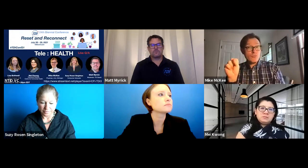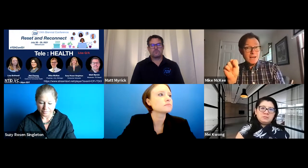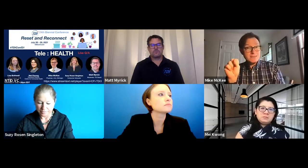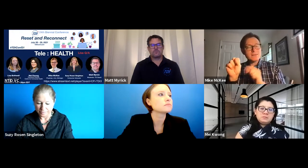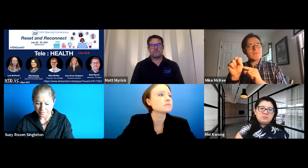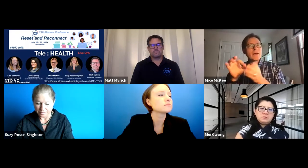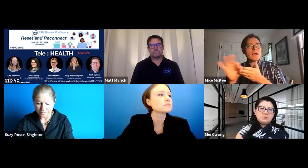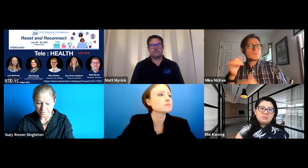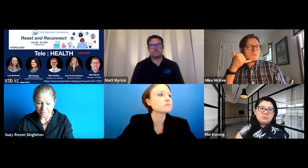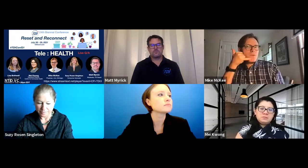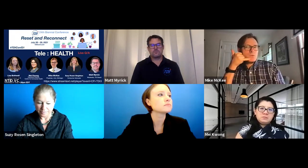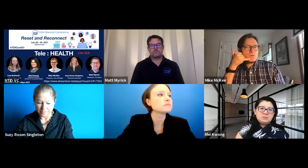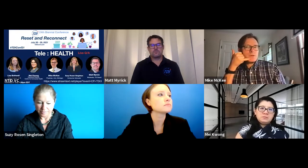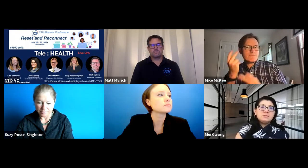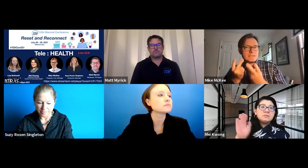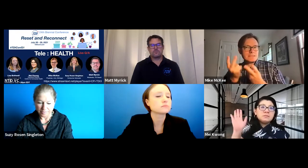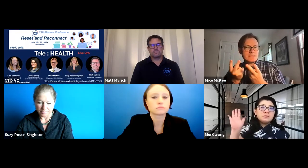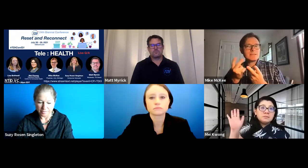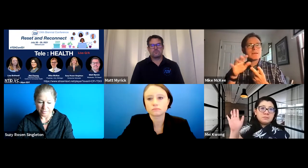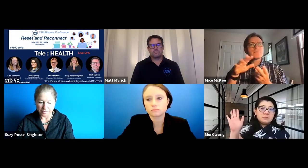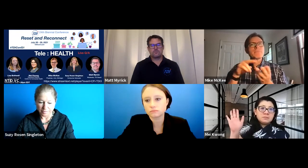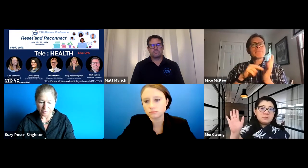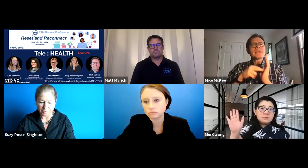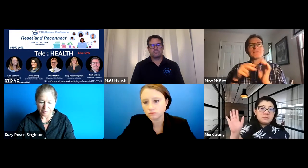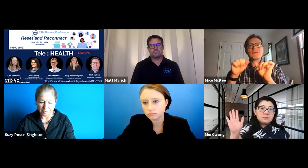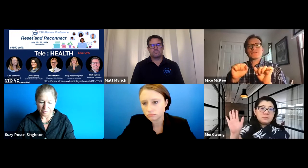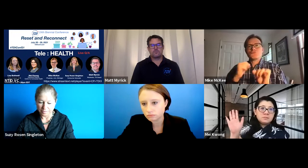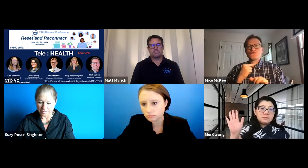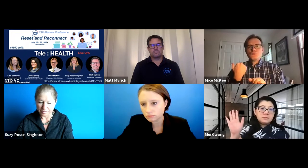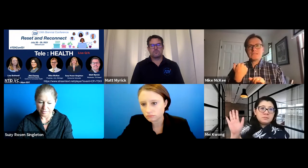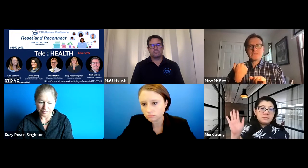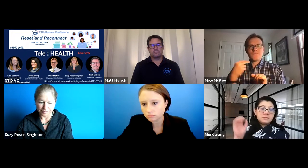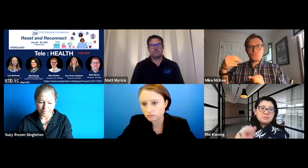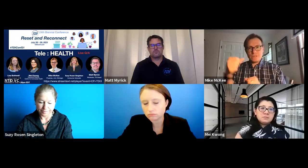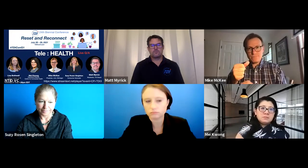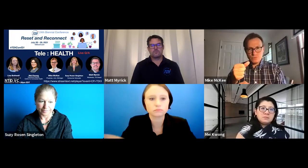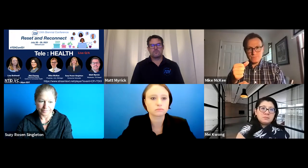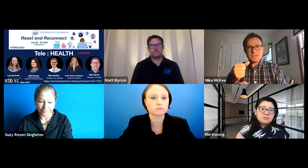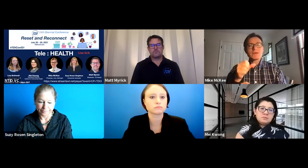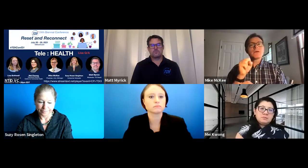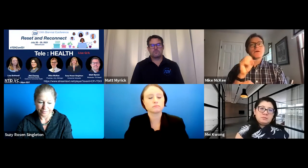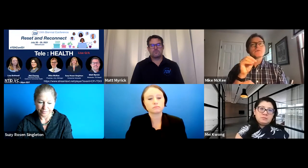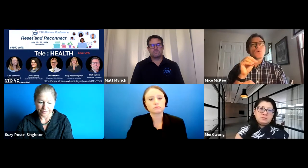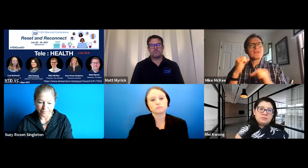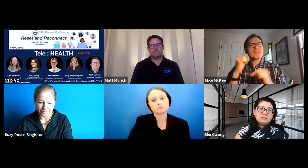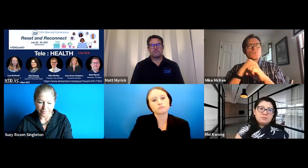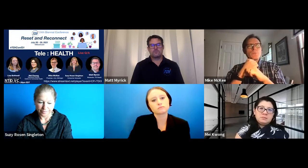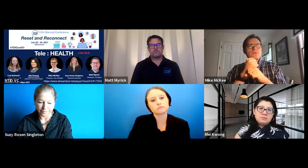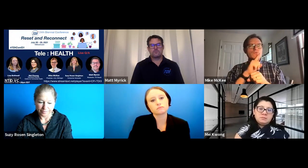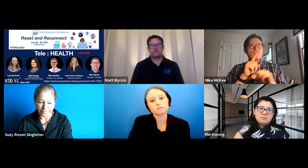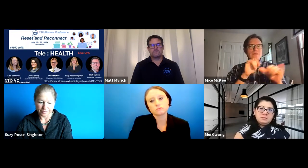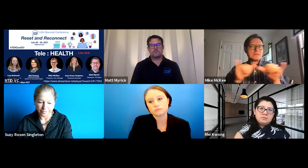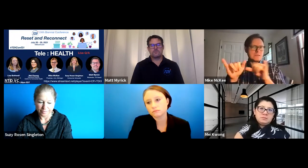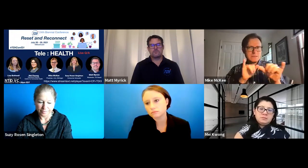have a conflicted, may have a struggle, and they may use VRS and they count that as a phone visit, but there's a potential risk for